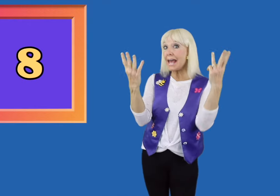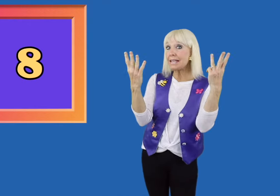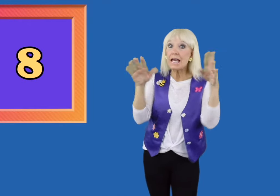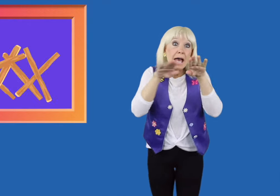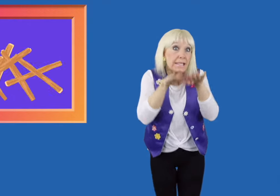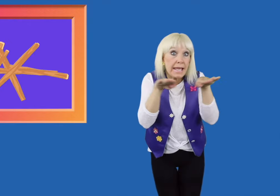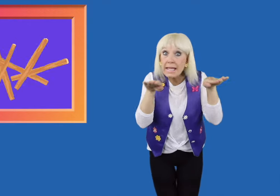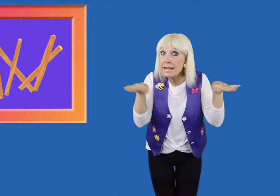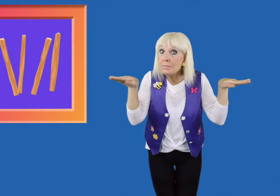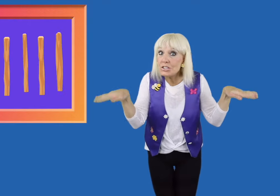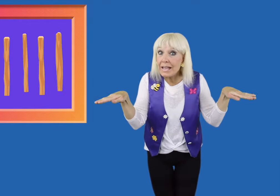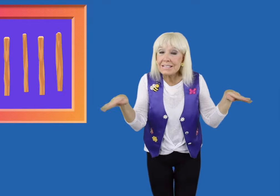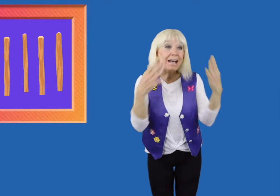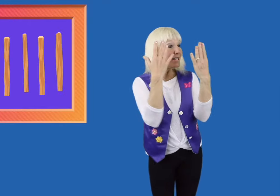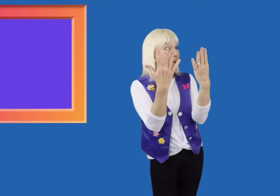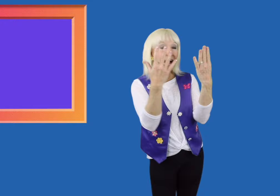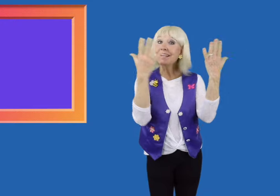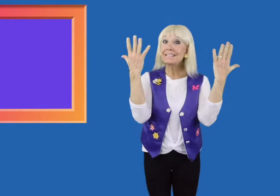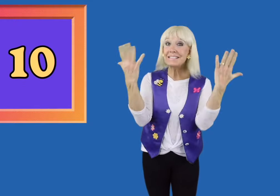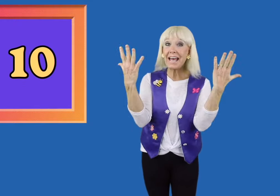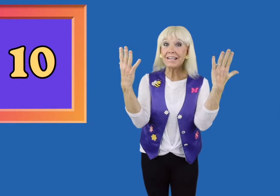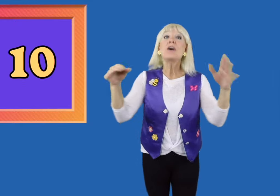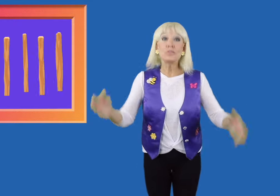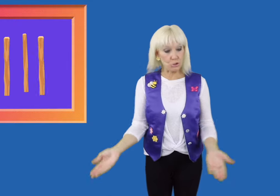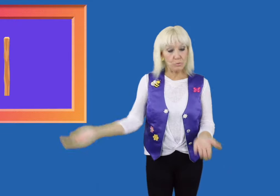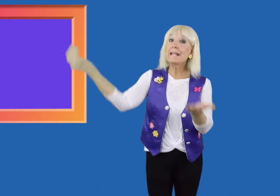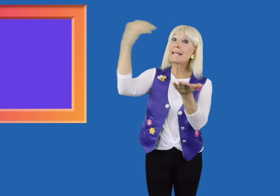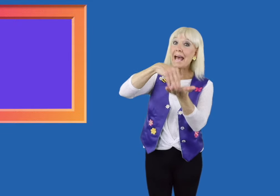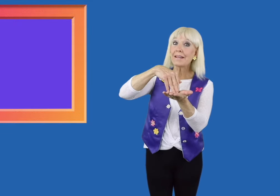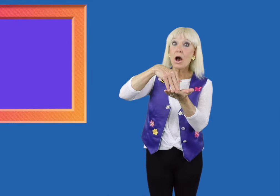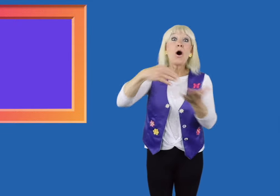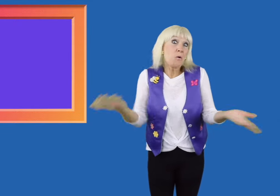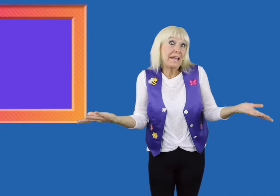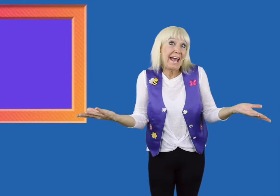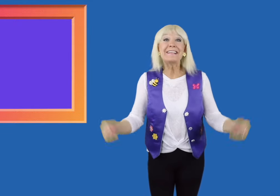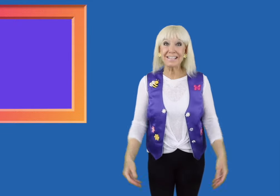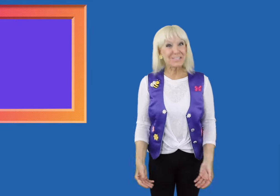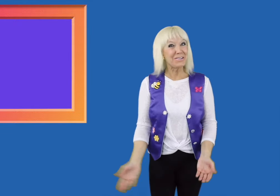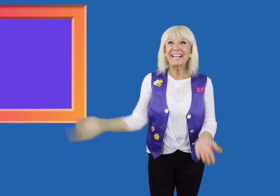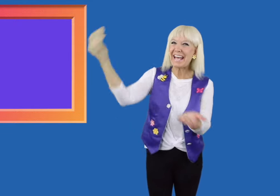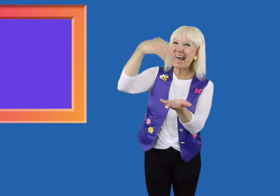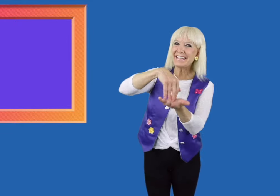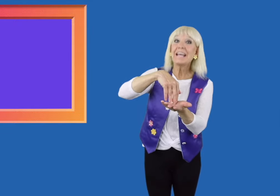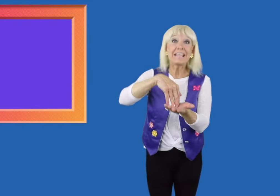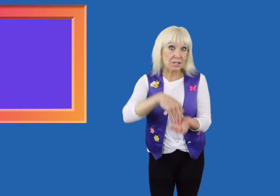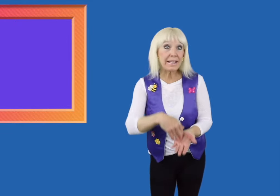8, lay them straight. 9, 10, do it again. Okay, let's do it again. Here we